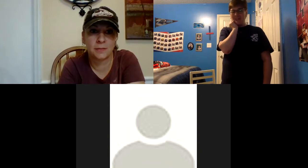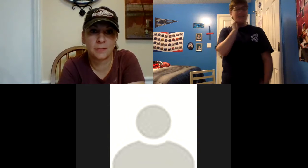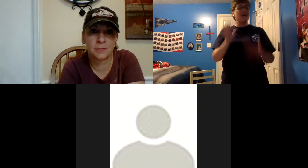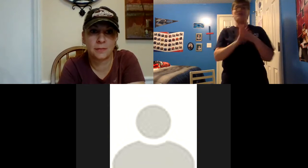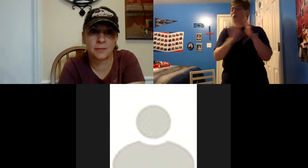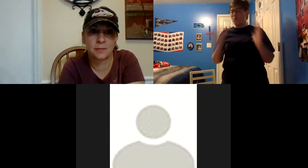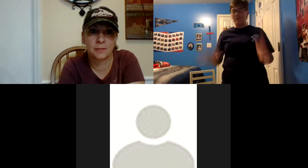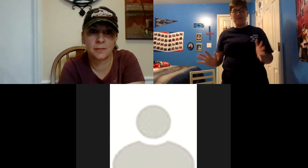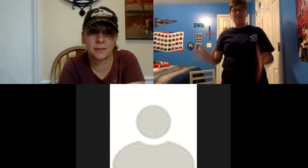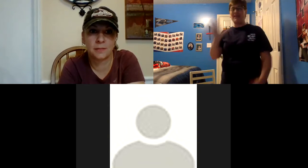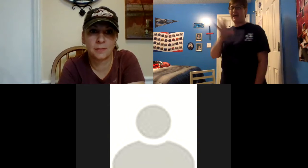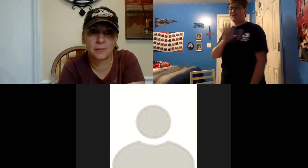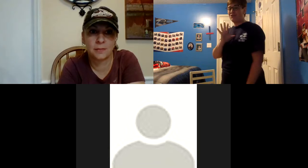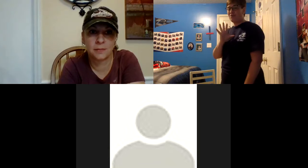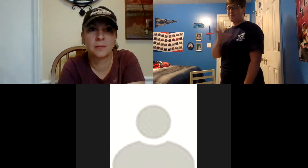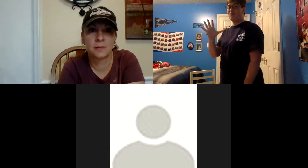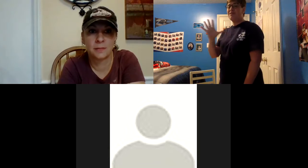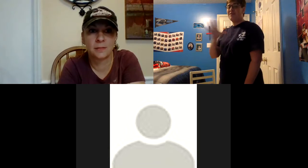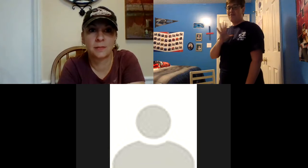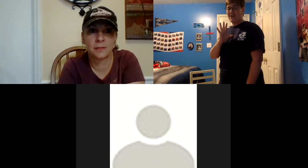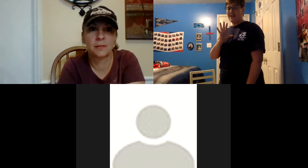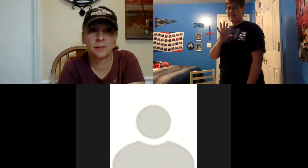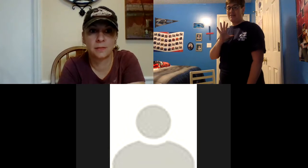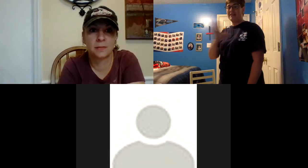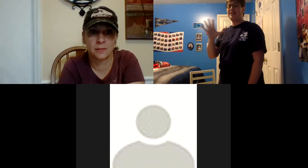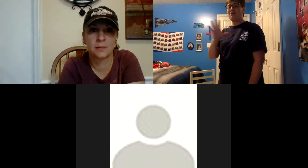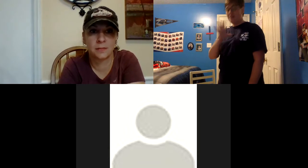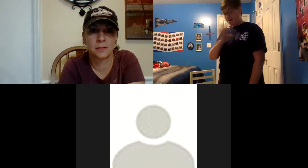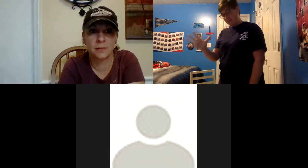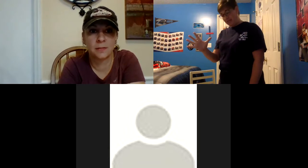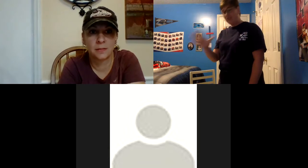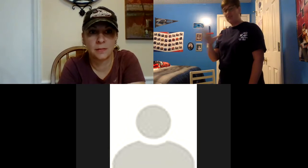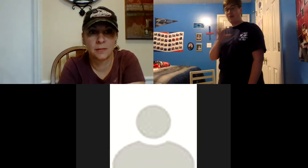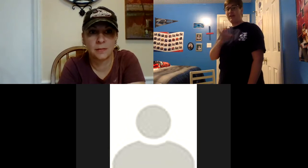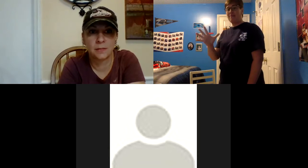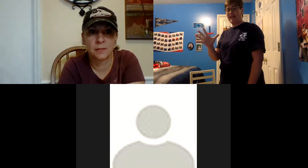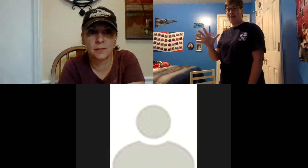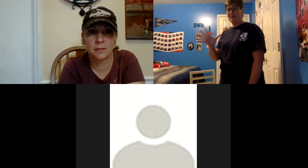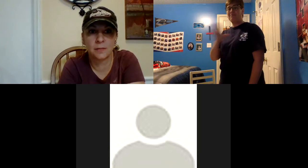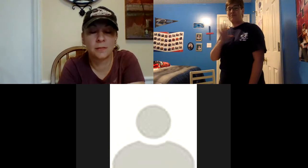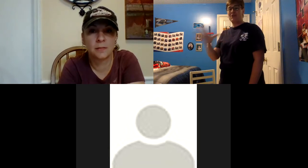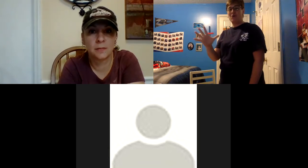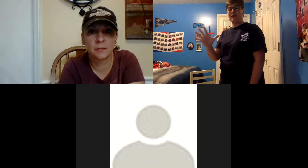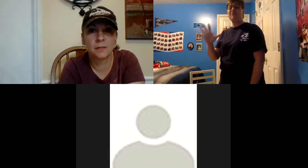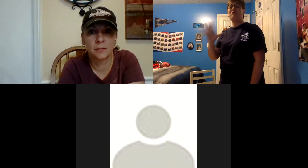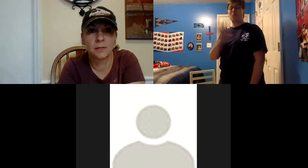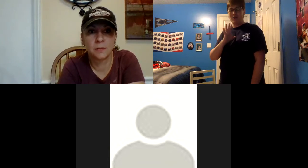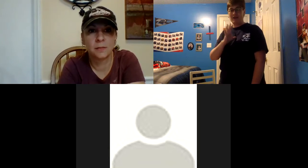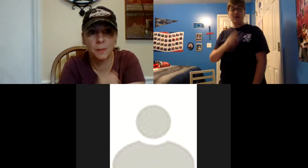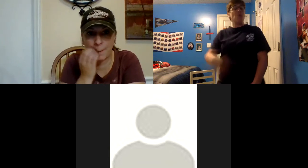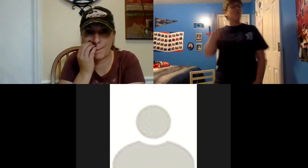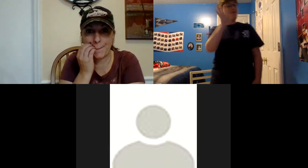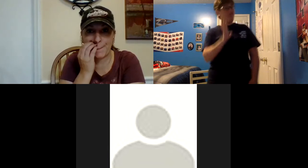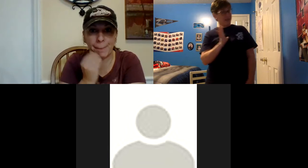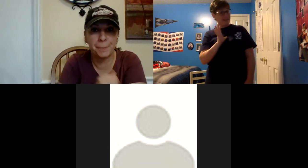wow, I don't remember that. I just remember fine being here, but they show it coming out. So either